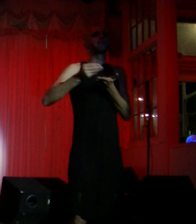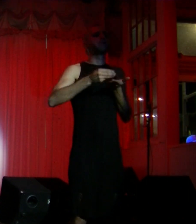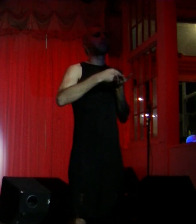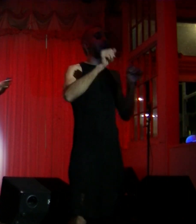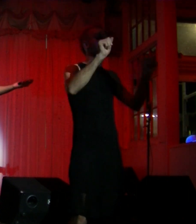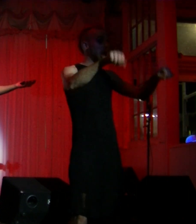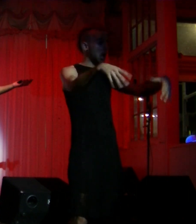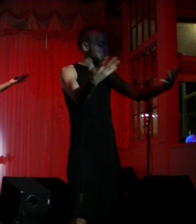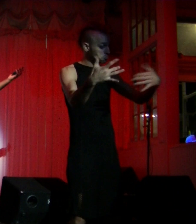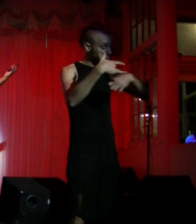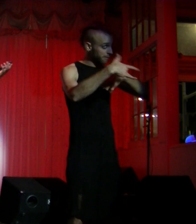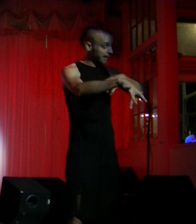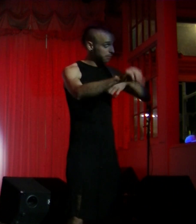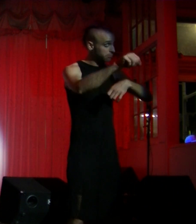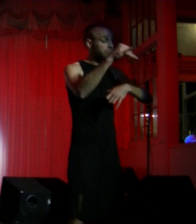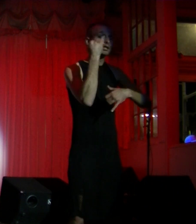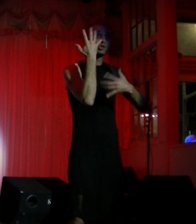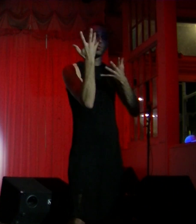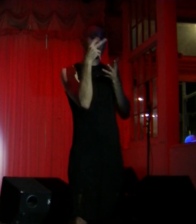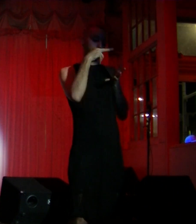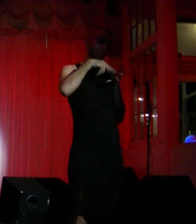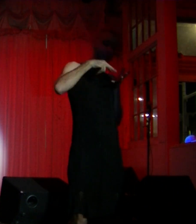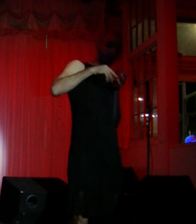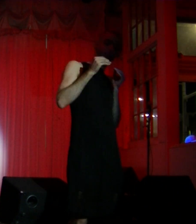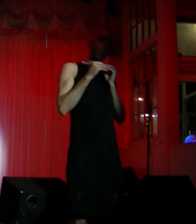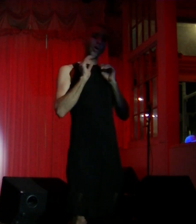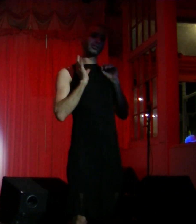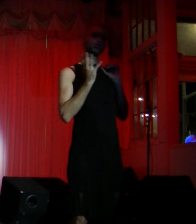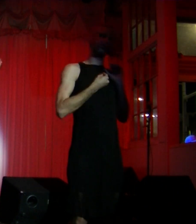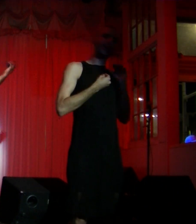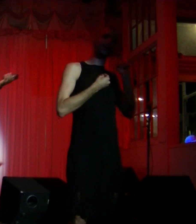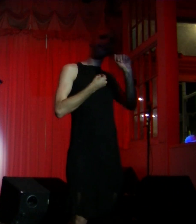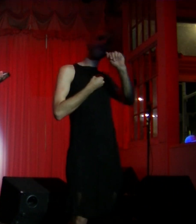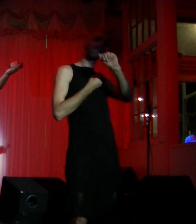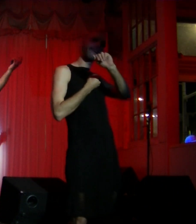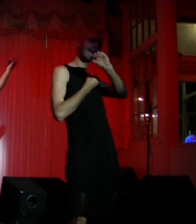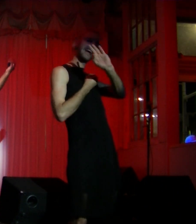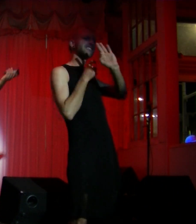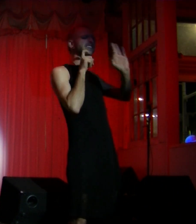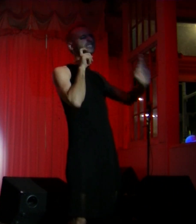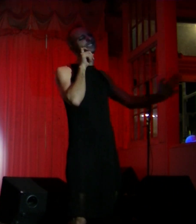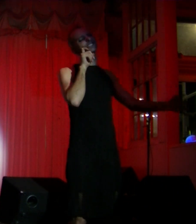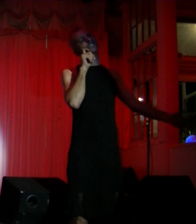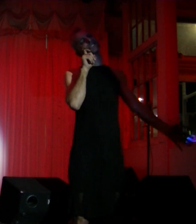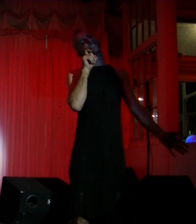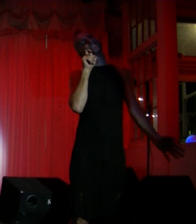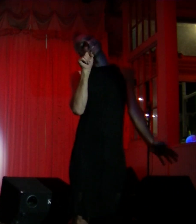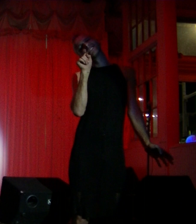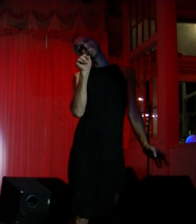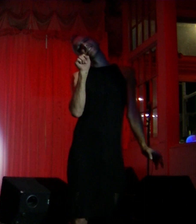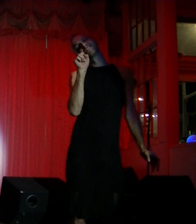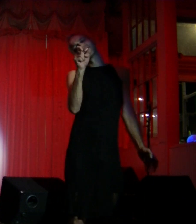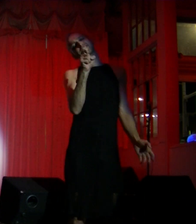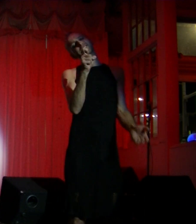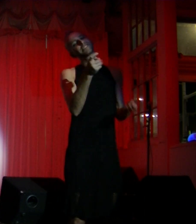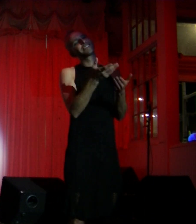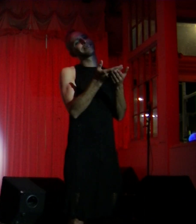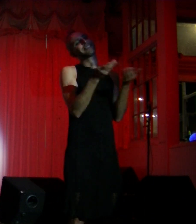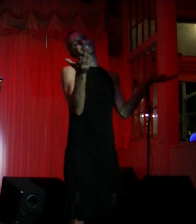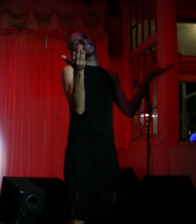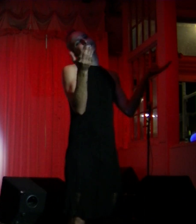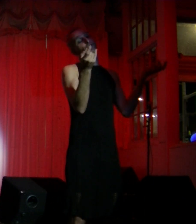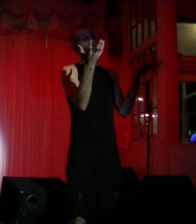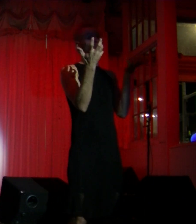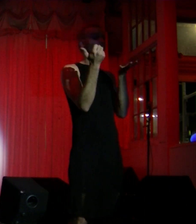If you want to read more trans AF, sex stuff. If you